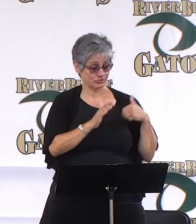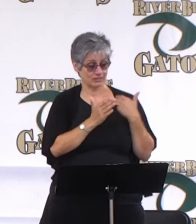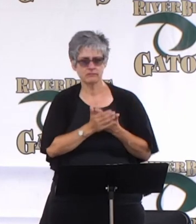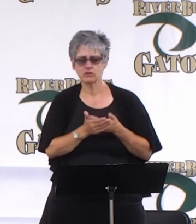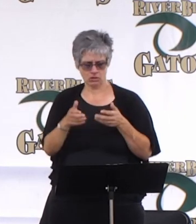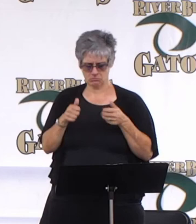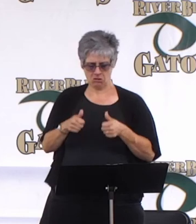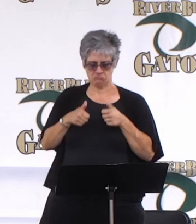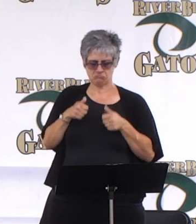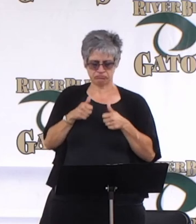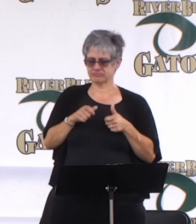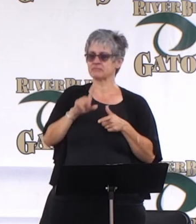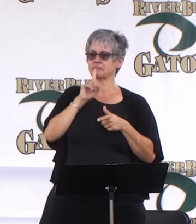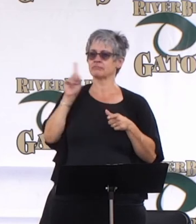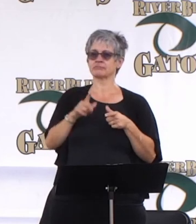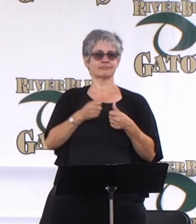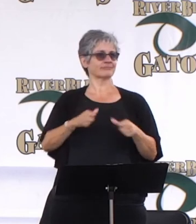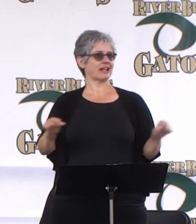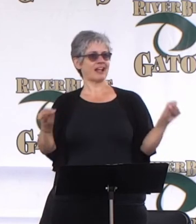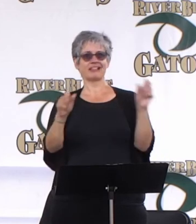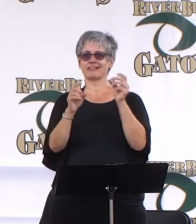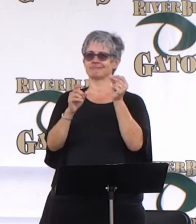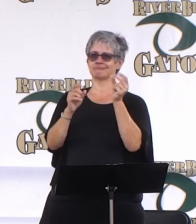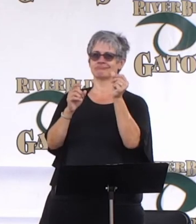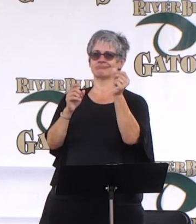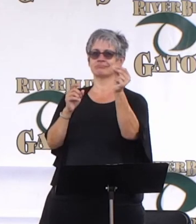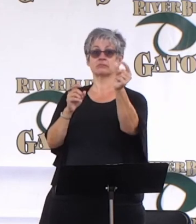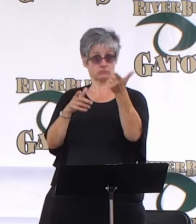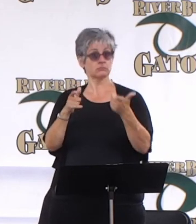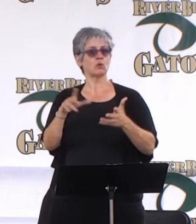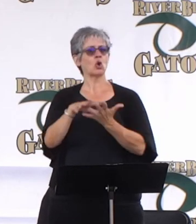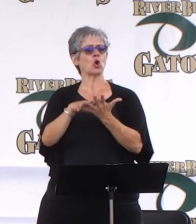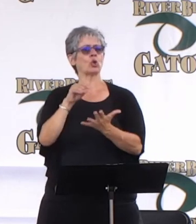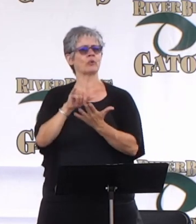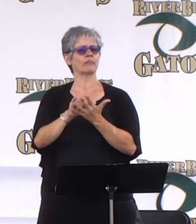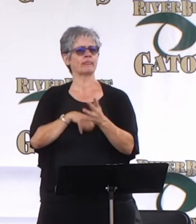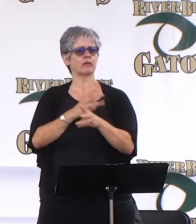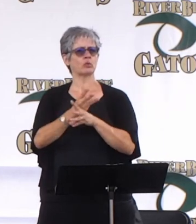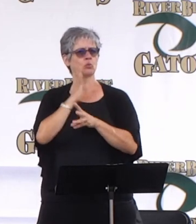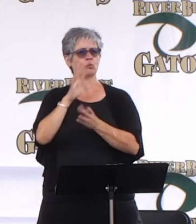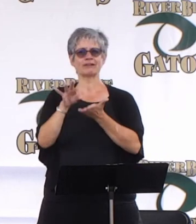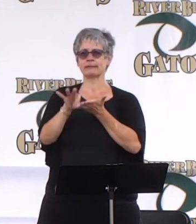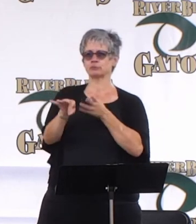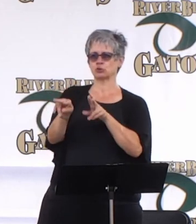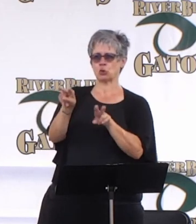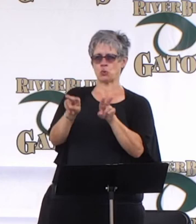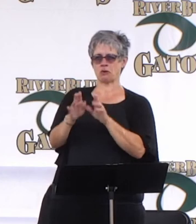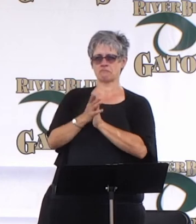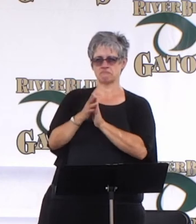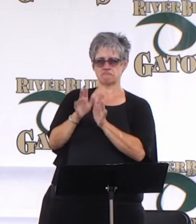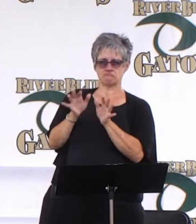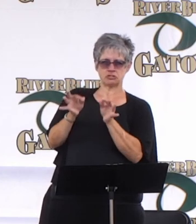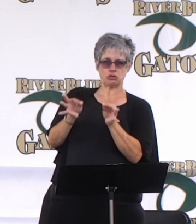fingertips. You will soon learn, if you have not already, that the world will try and keep score by how much stuff you accumulate.